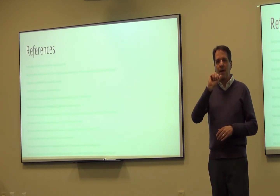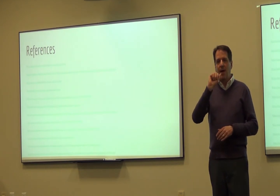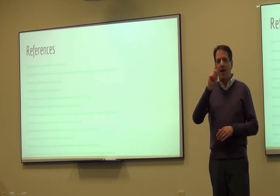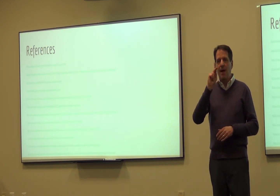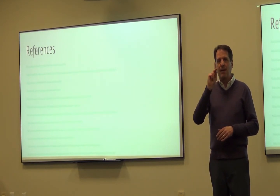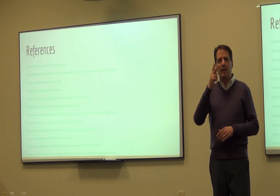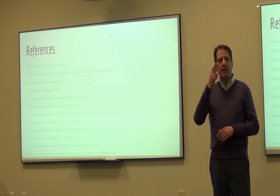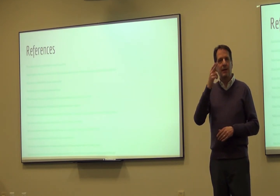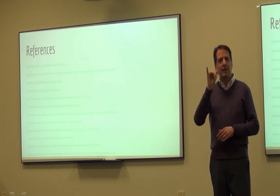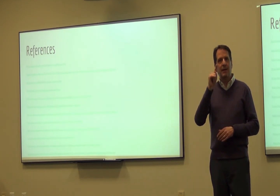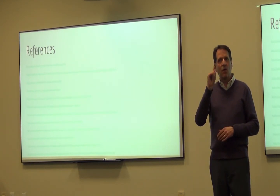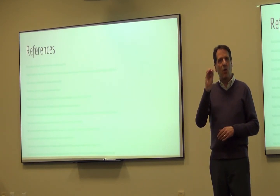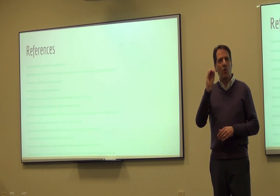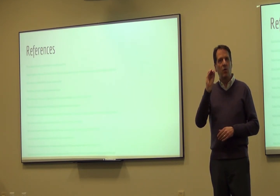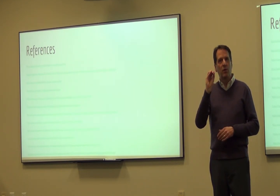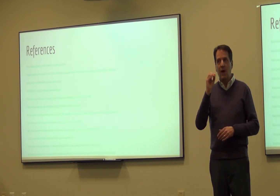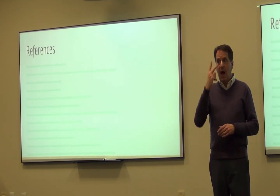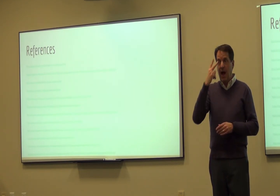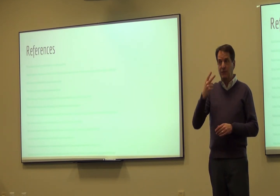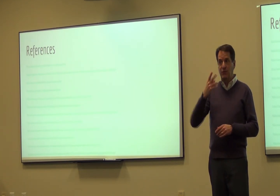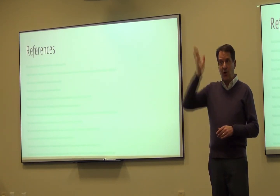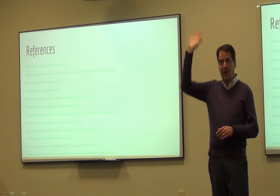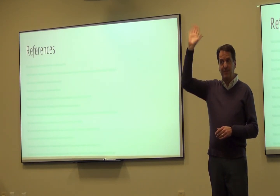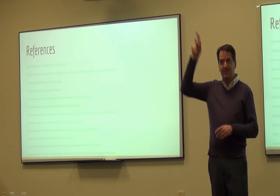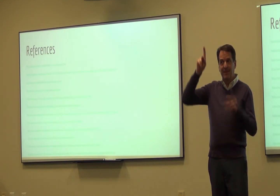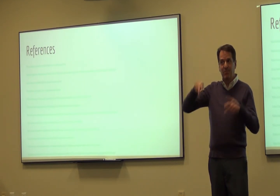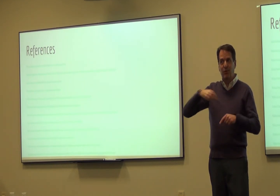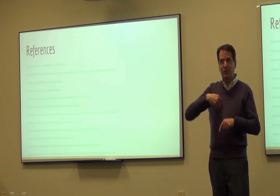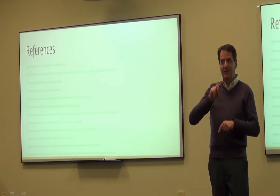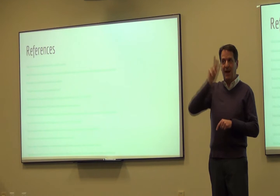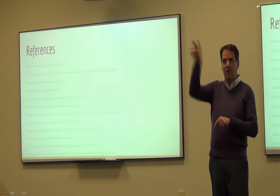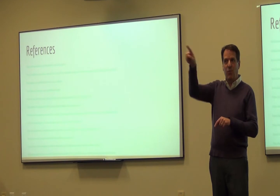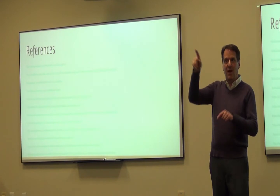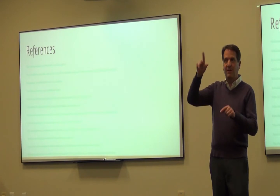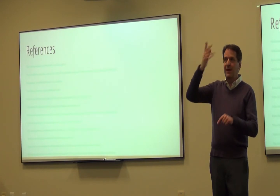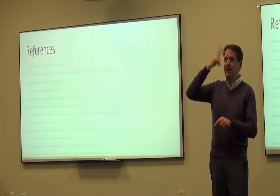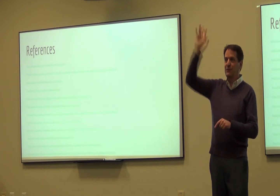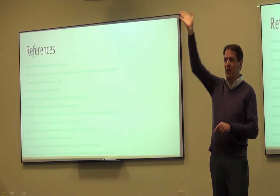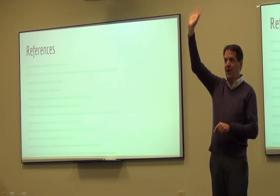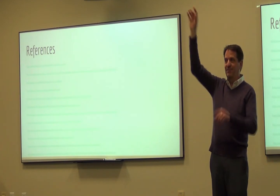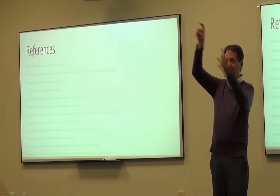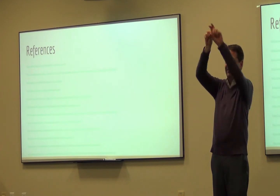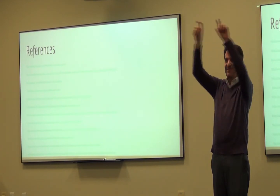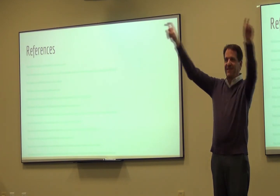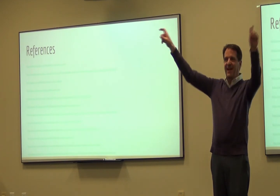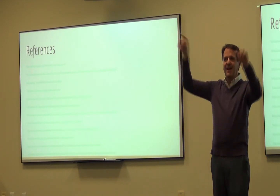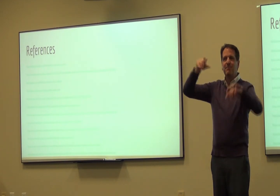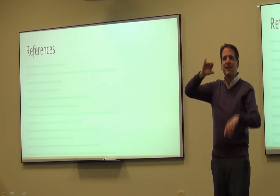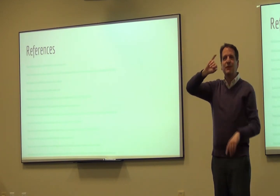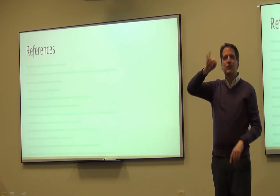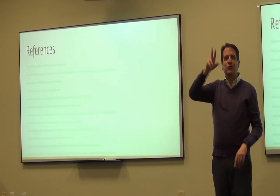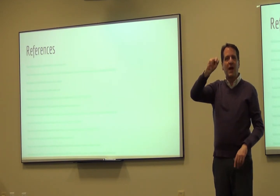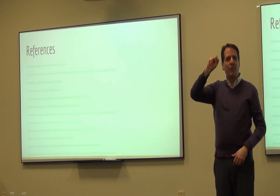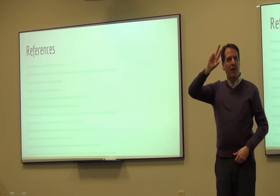He's the current, it's the son of him, the current emperor now. When I saw him, I was able to wave and see